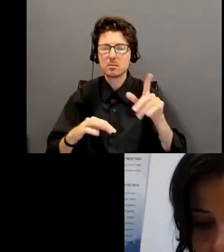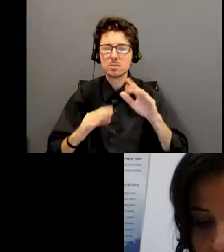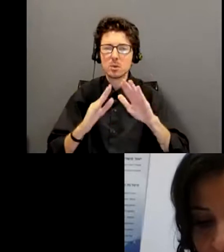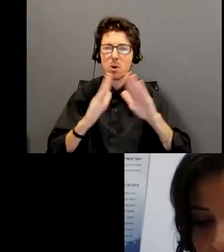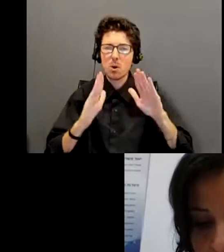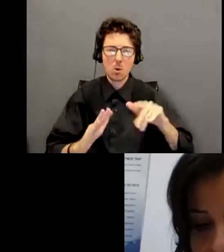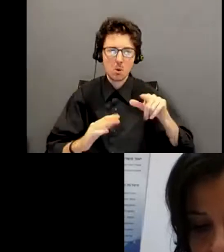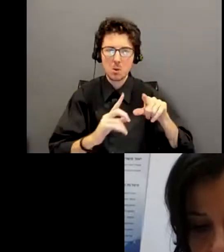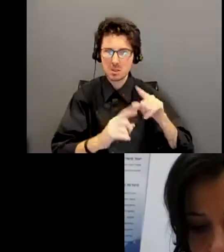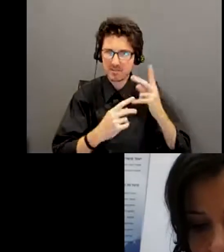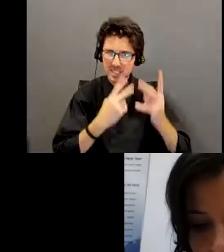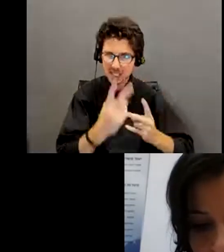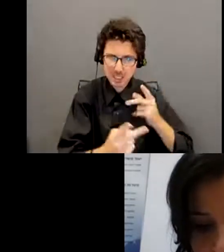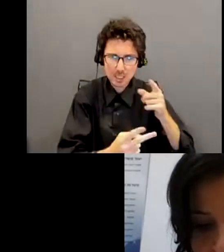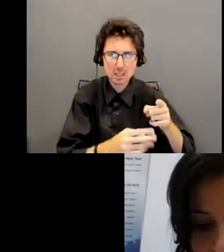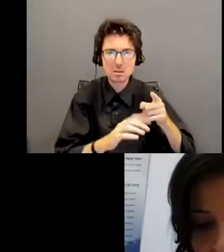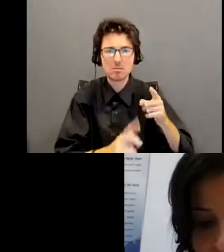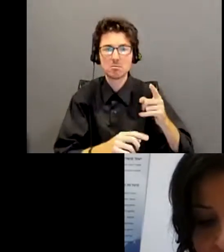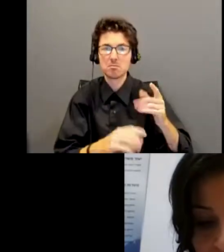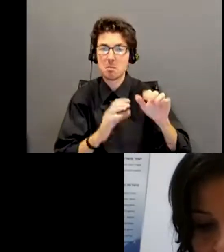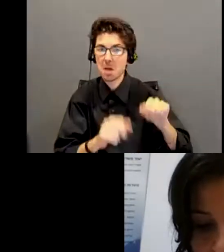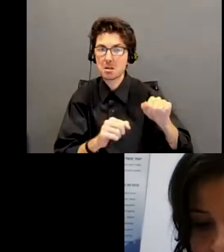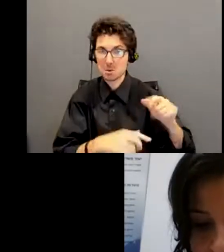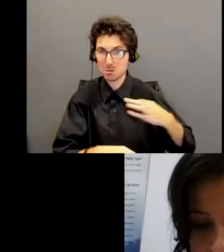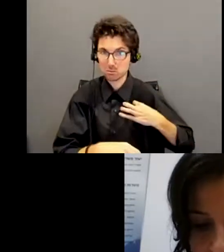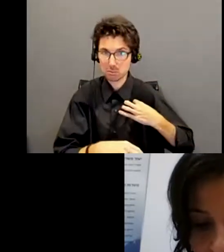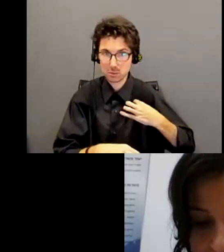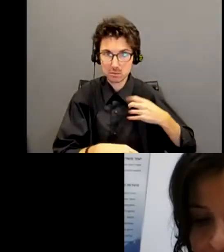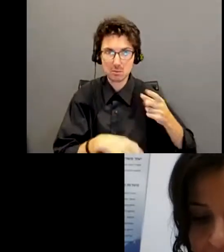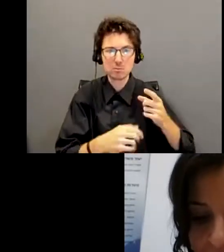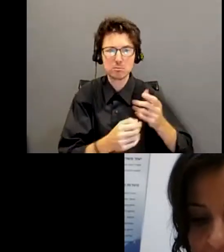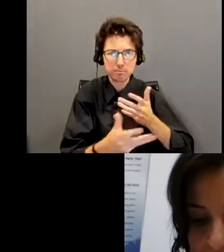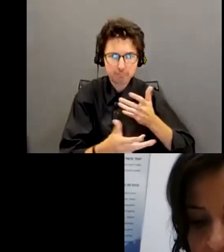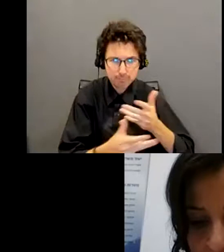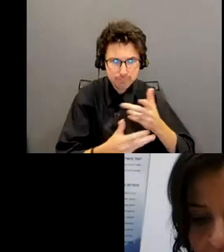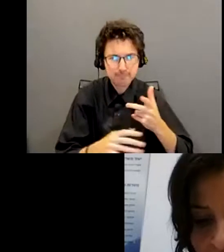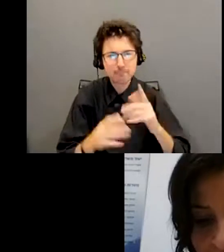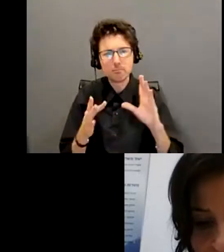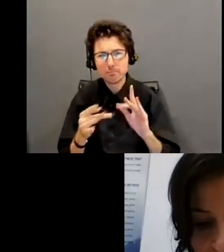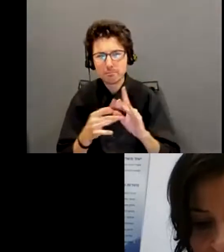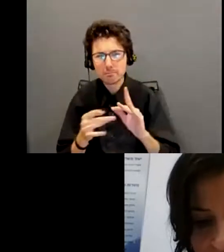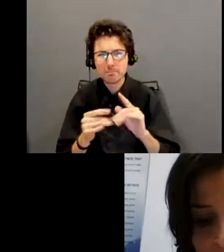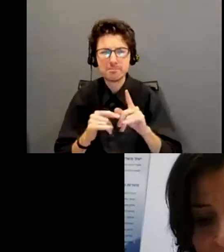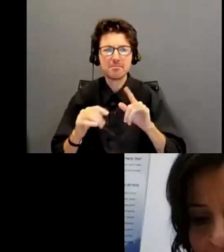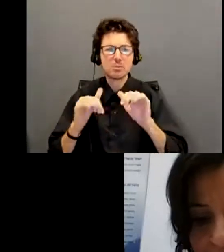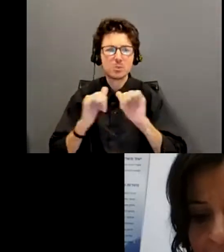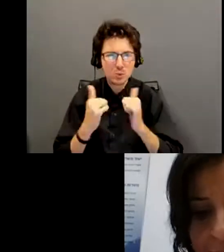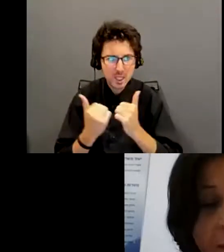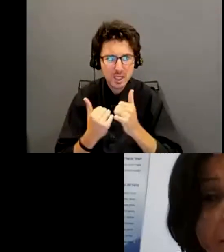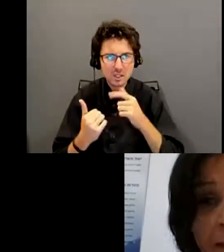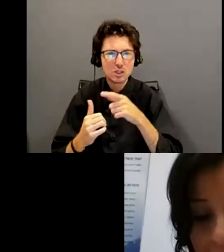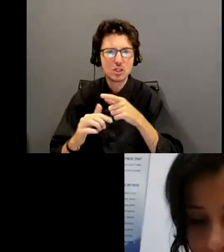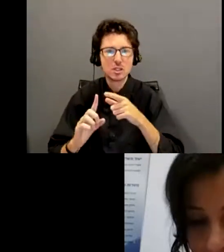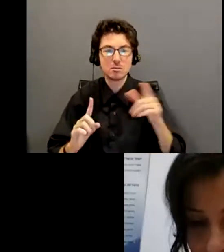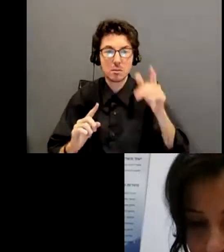trainee. When we started talking about the association and its various contents, his father interrupted me, claiming that his son does